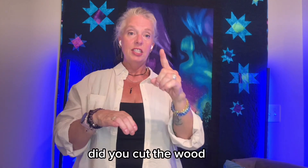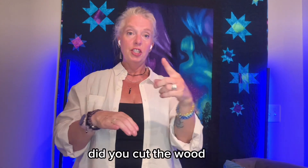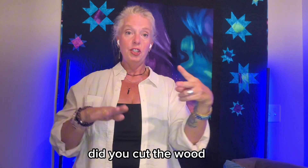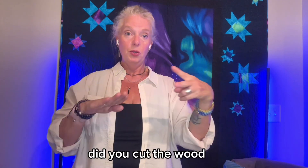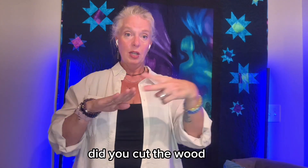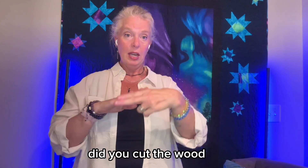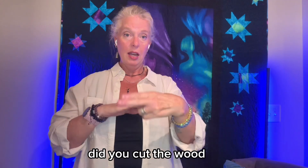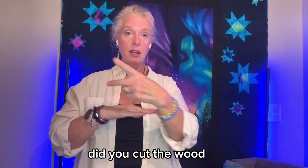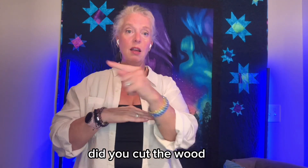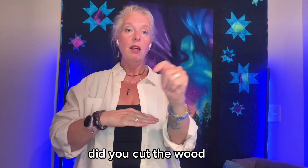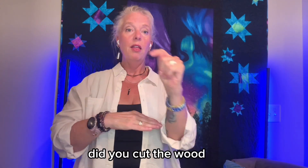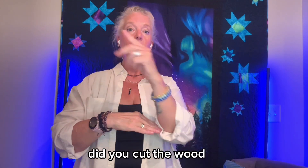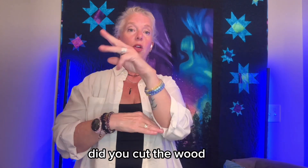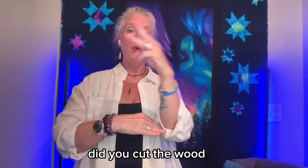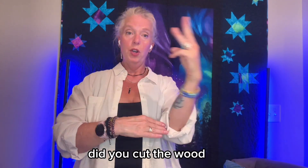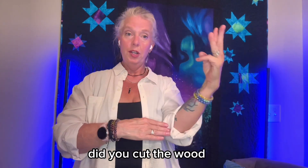Did you cut the wood?